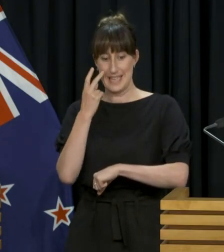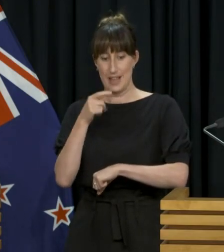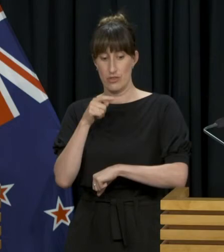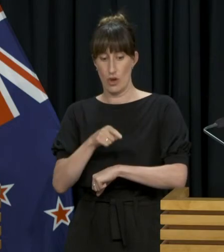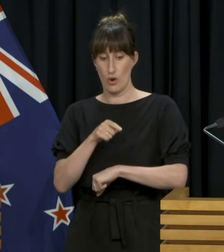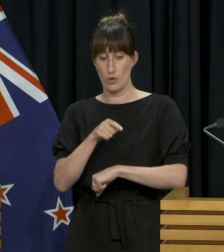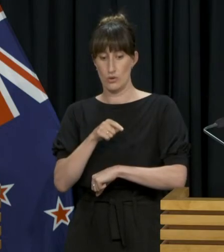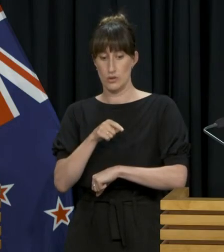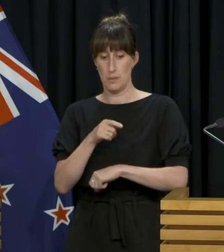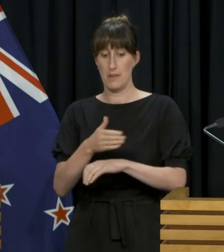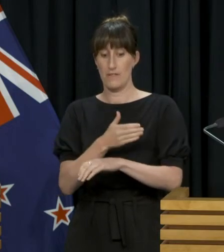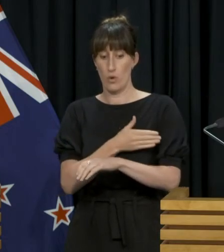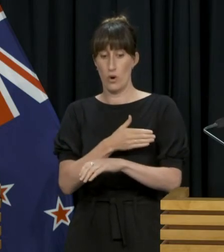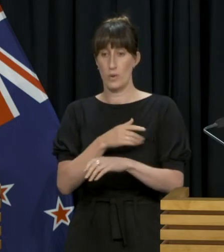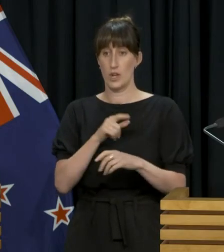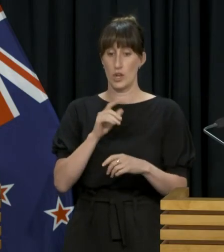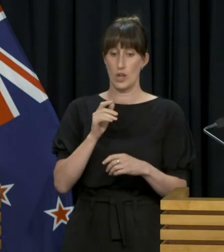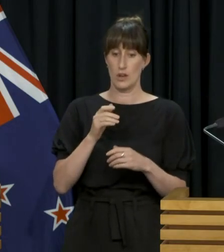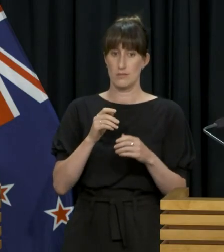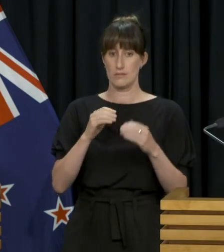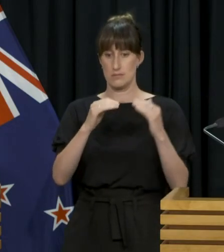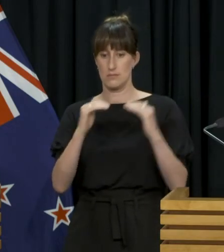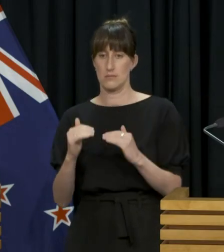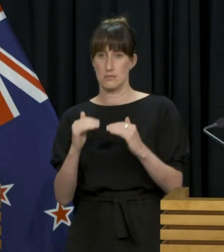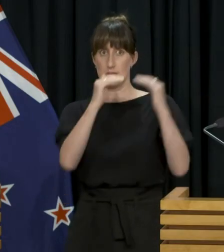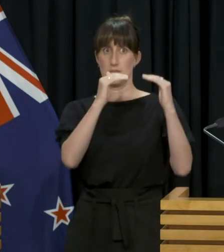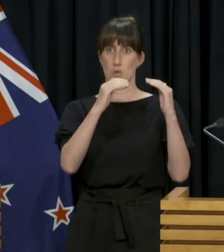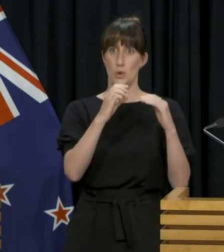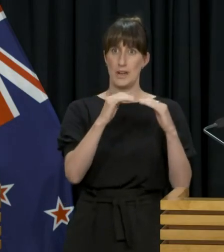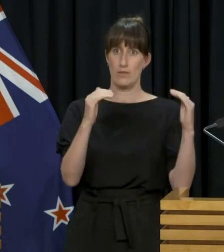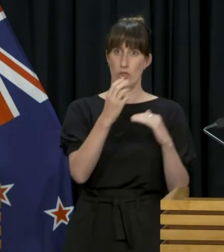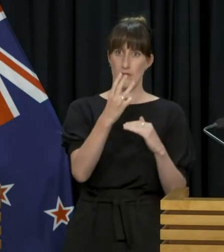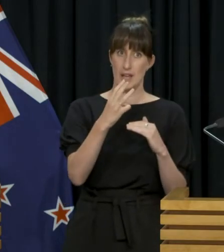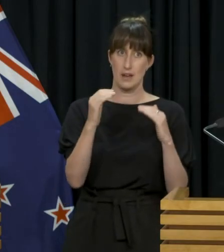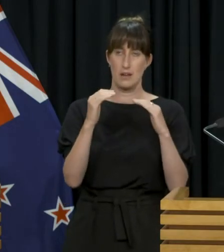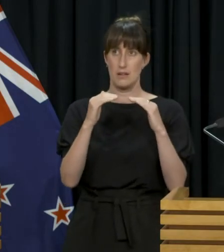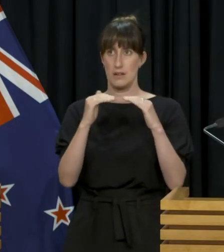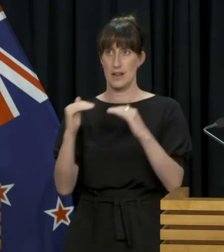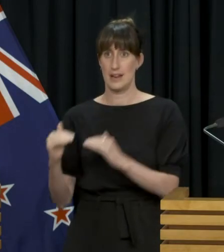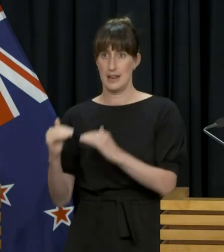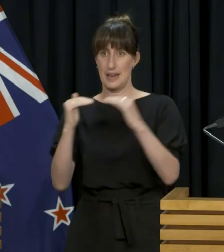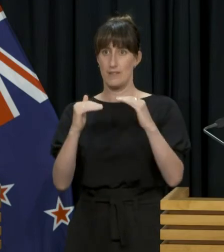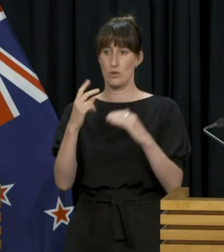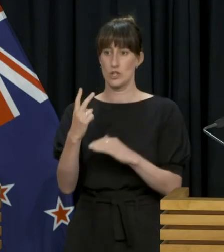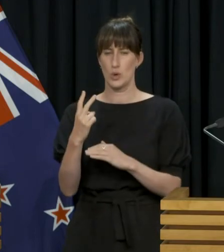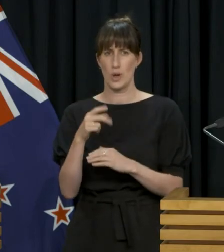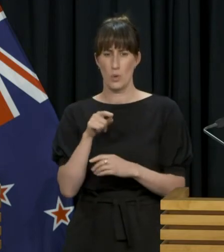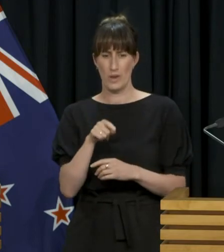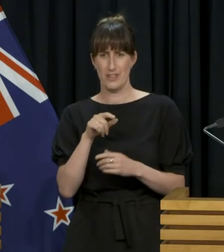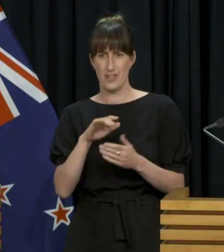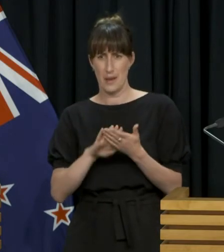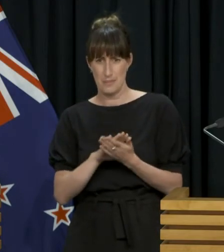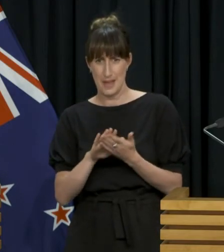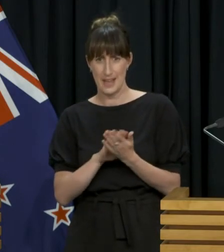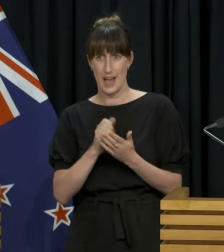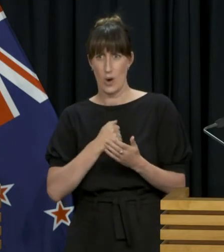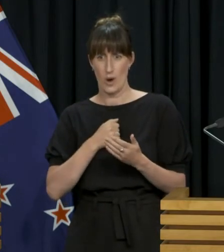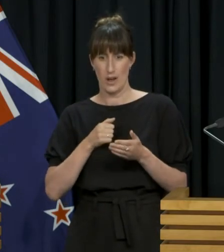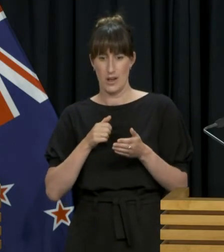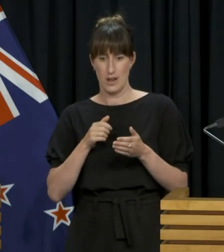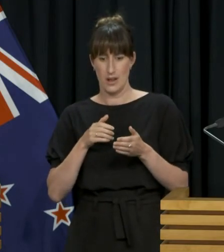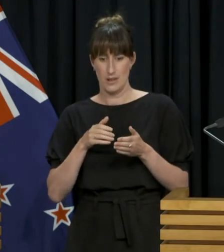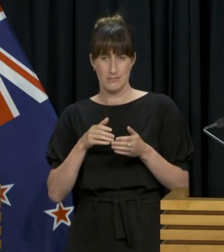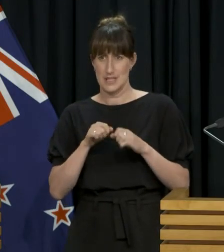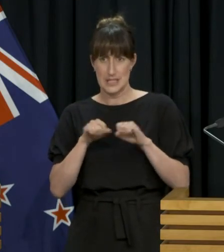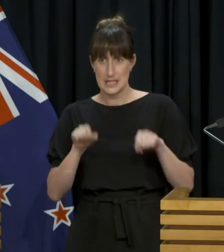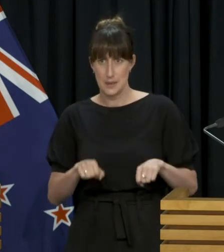to level 3 and level 2, would they have prompted an alert level escalation? And the answer to that is no, they wouldn't have, because we knew where the source of those